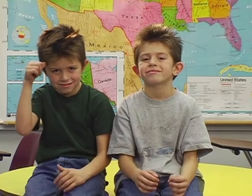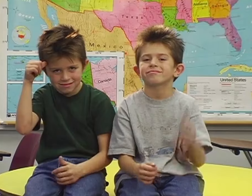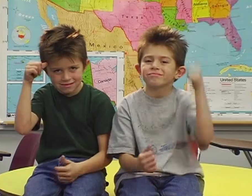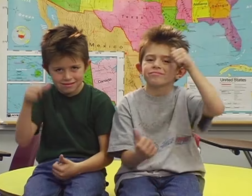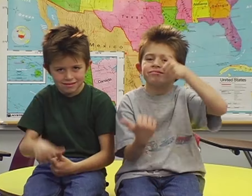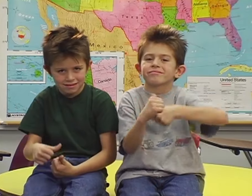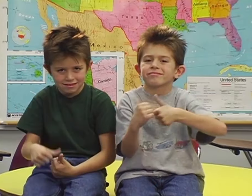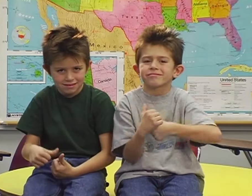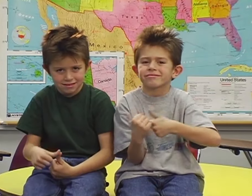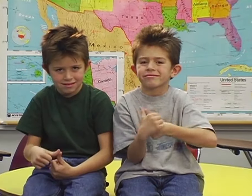Remember.